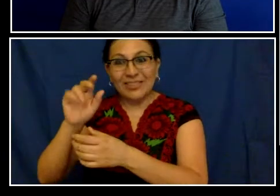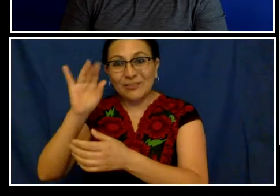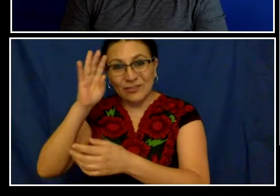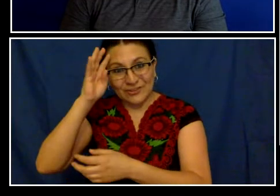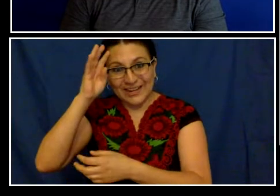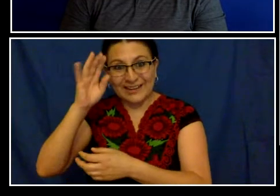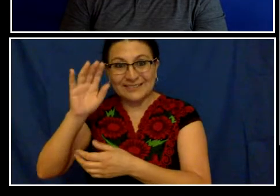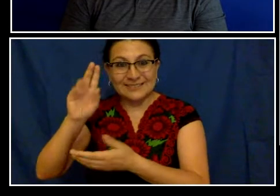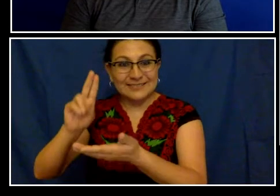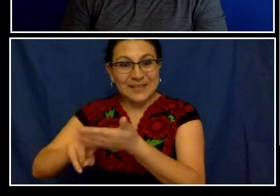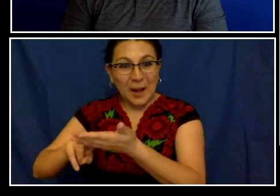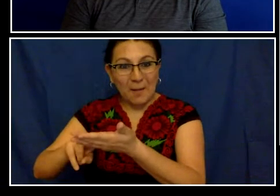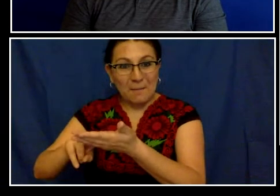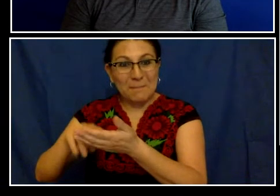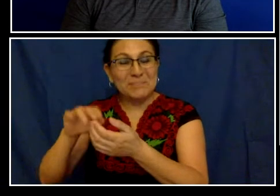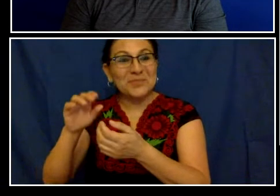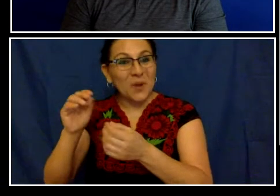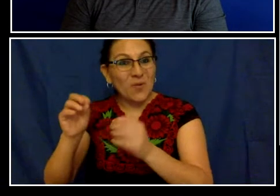office